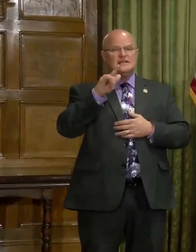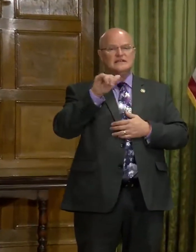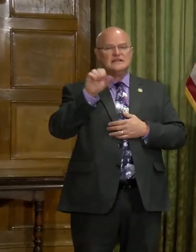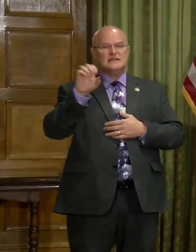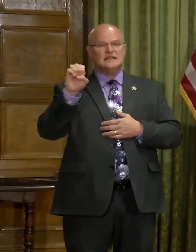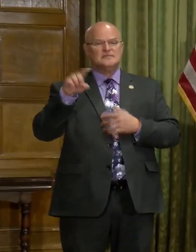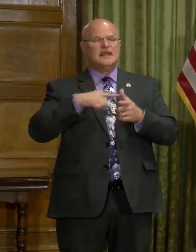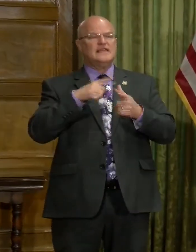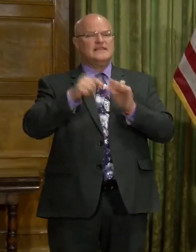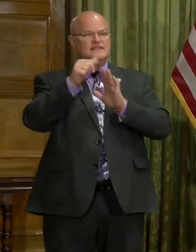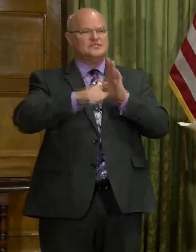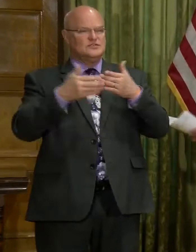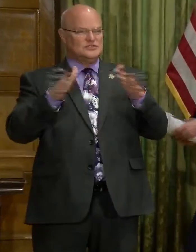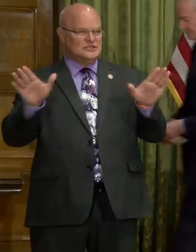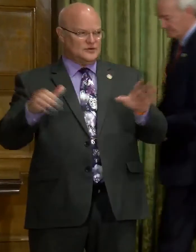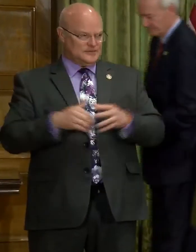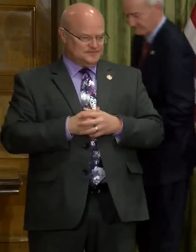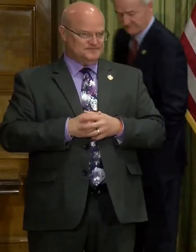we'll go to the Surgeon General.